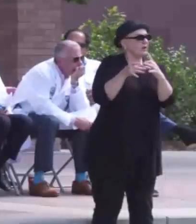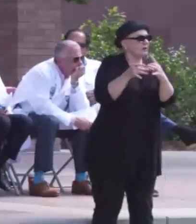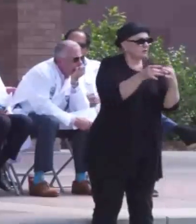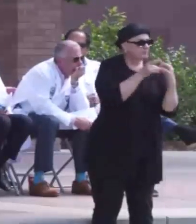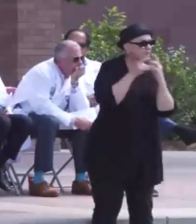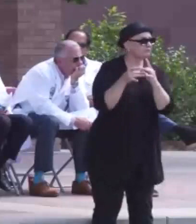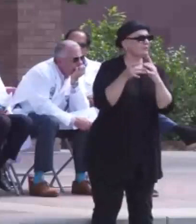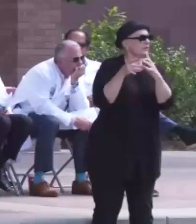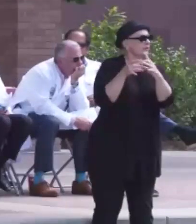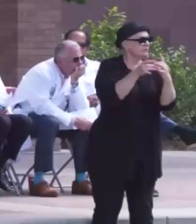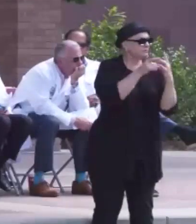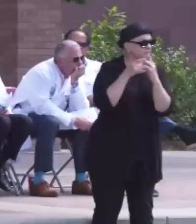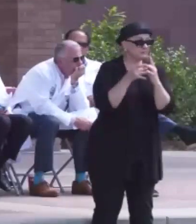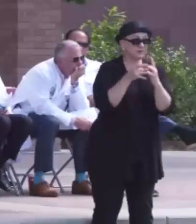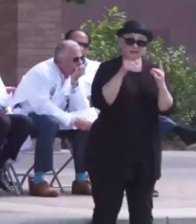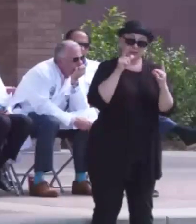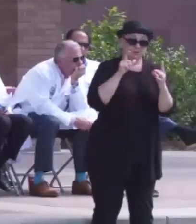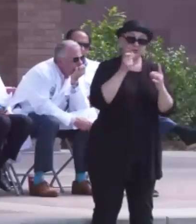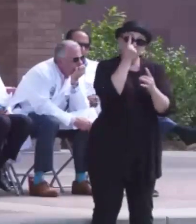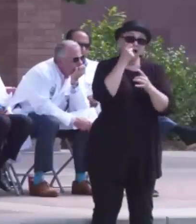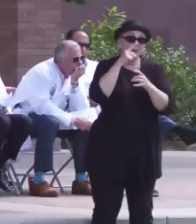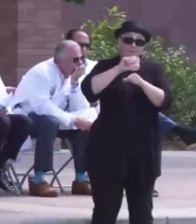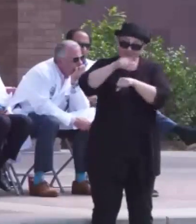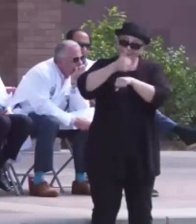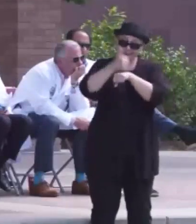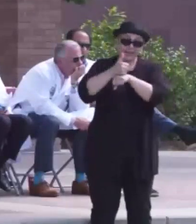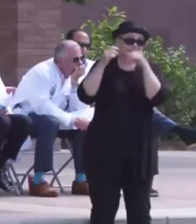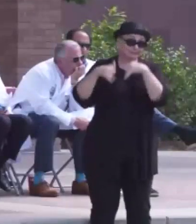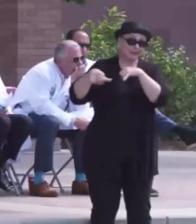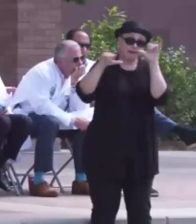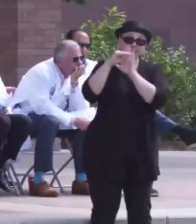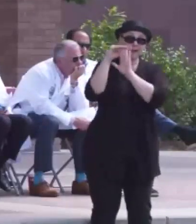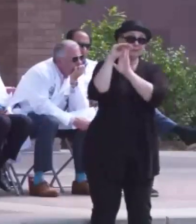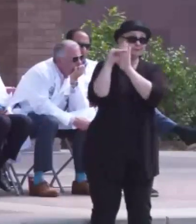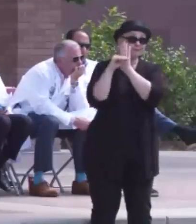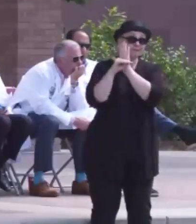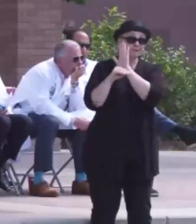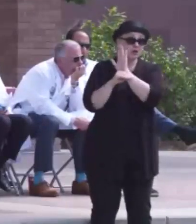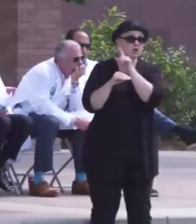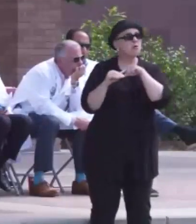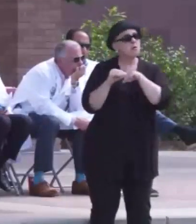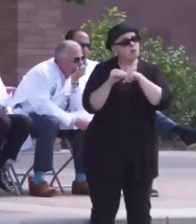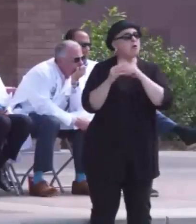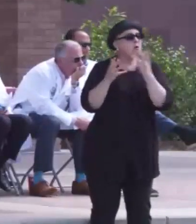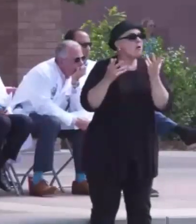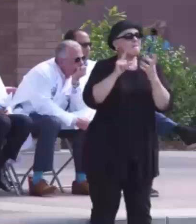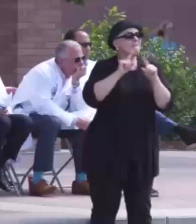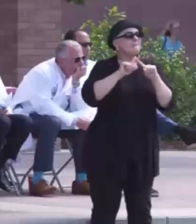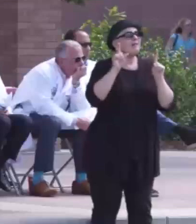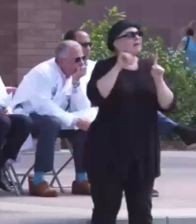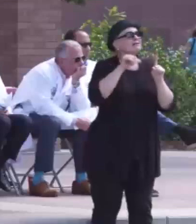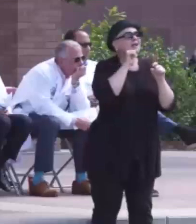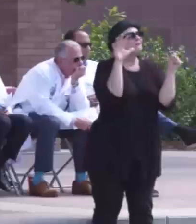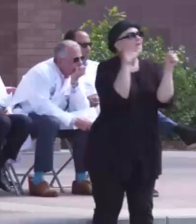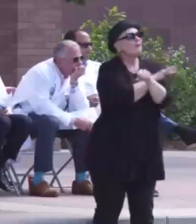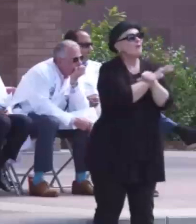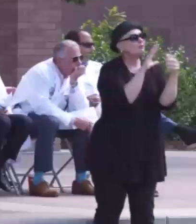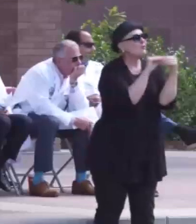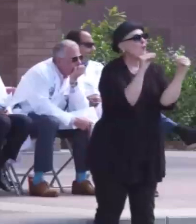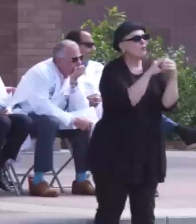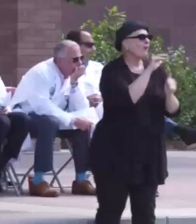and that has dangers. But that's also not the whole story. We get